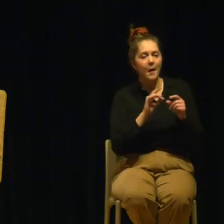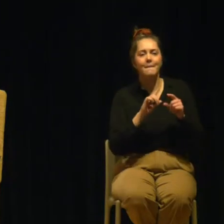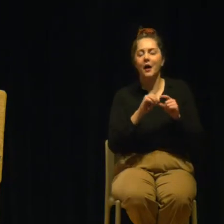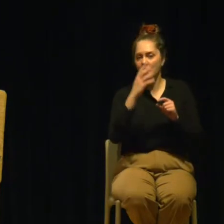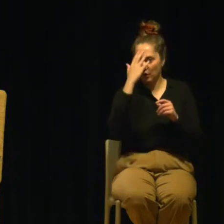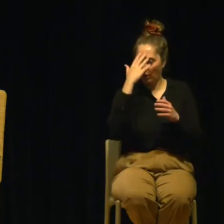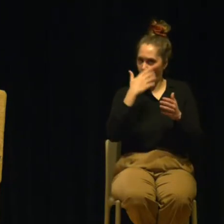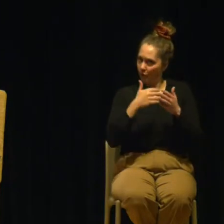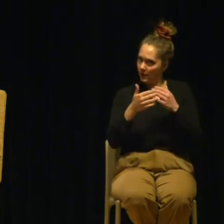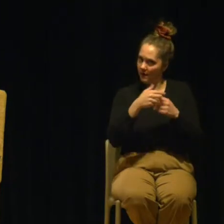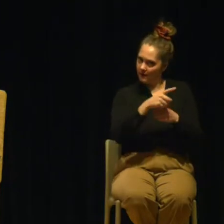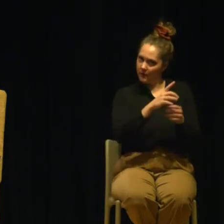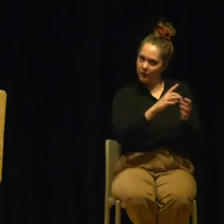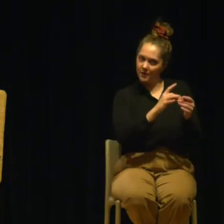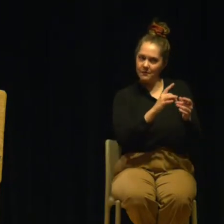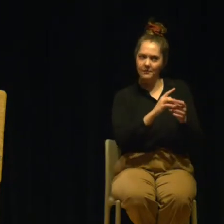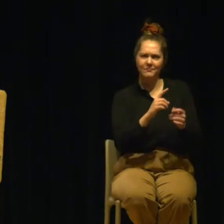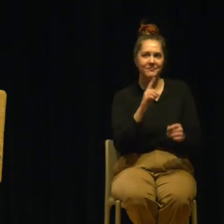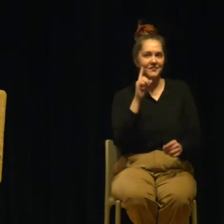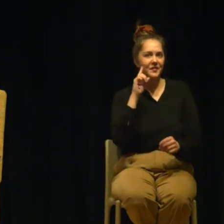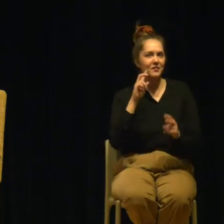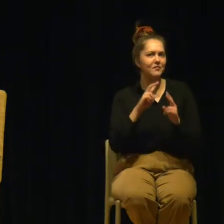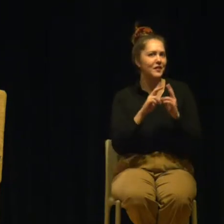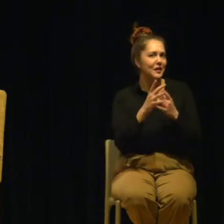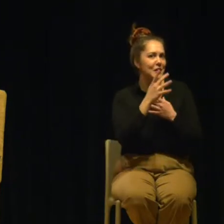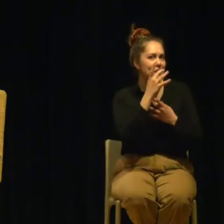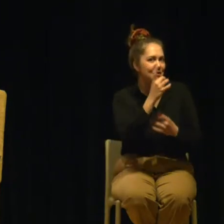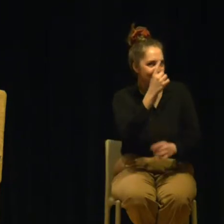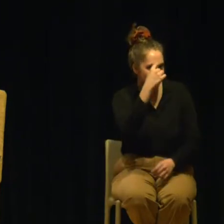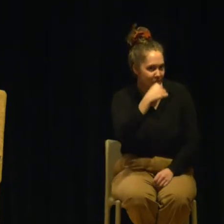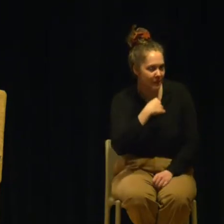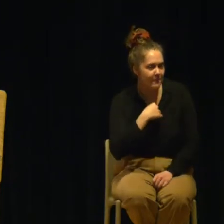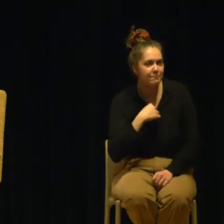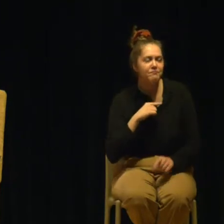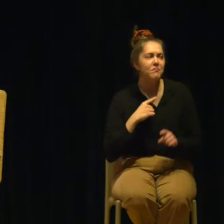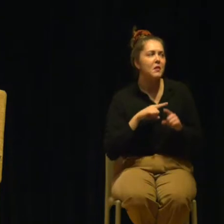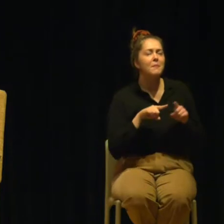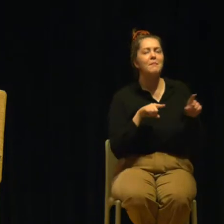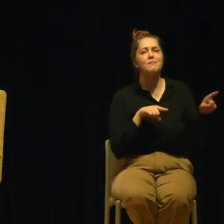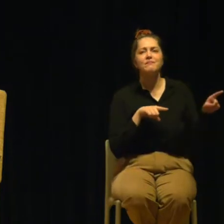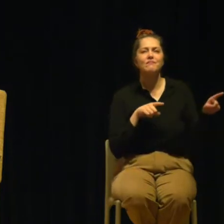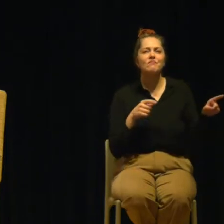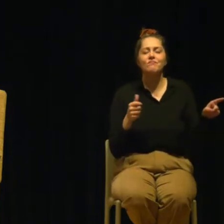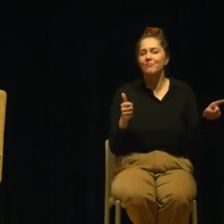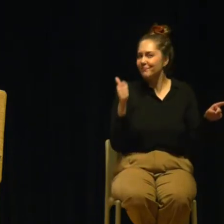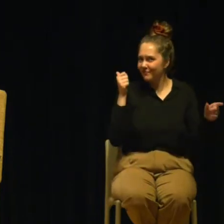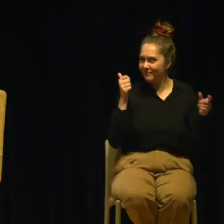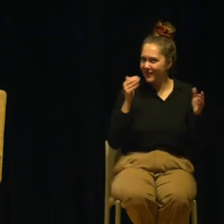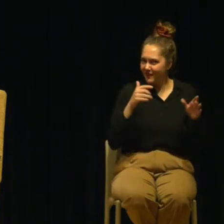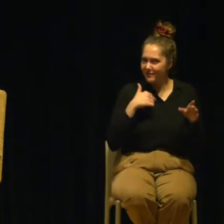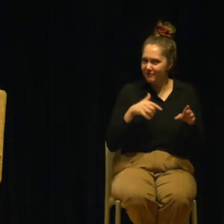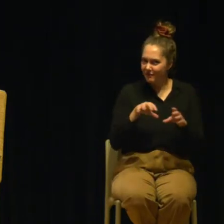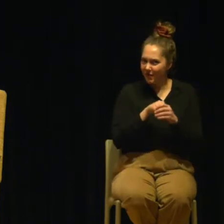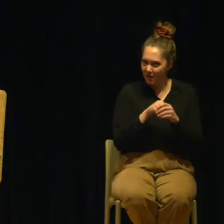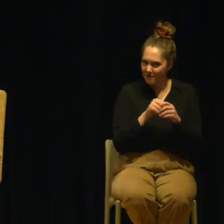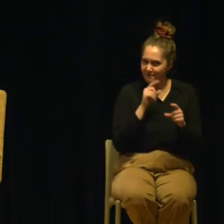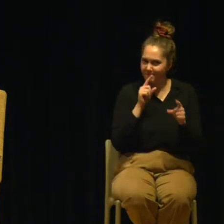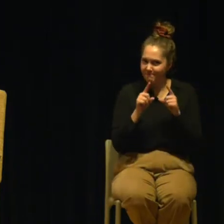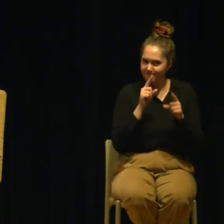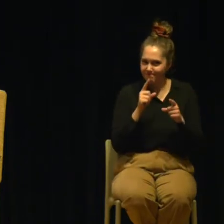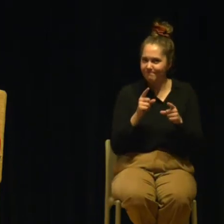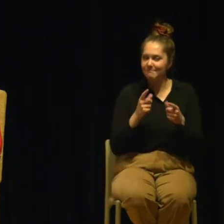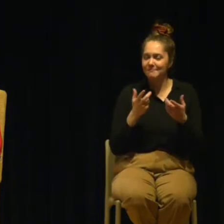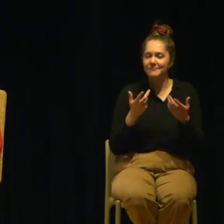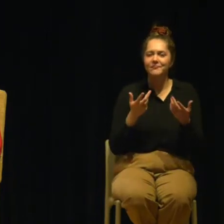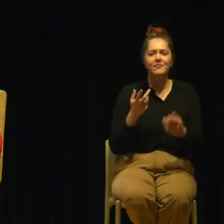whatever they were talking about sounded really interesting to me. But they wouldn't allow us to be part of that conversation.